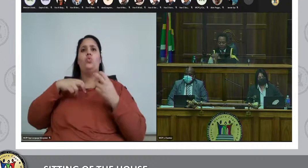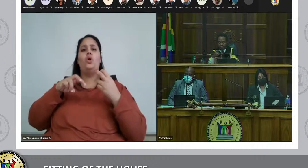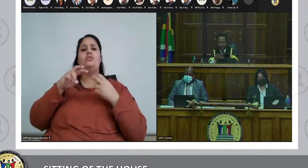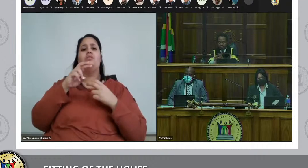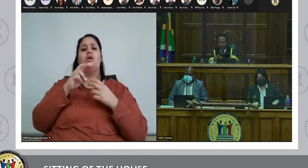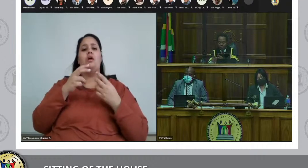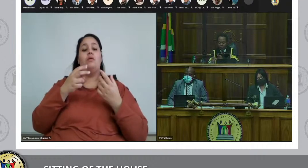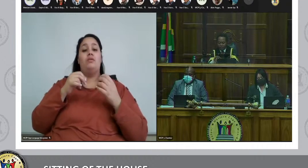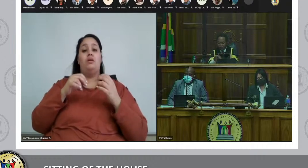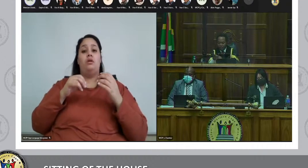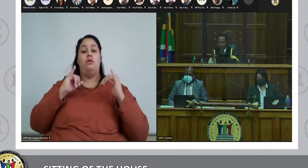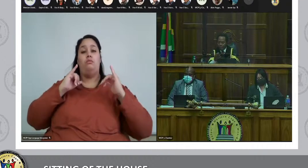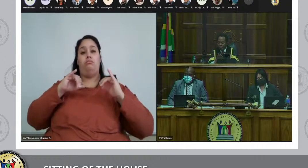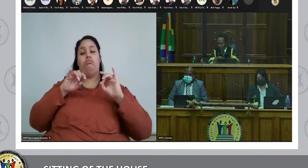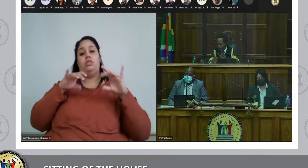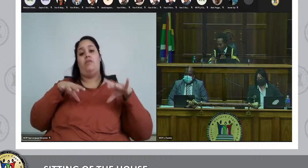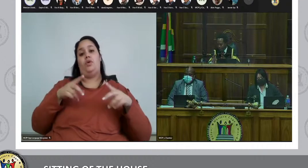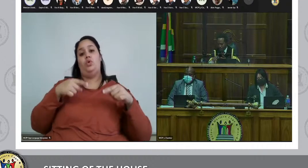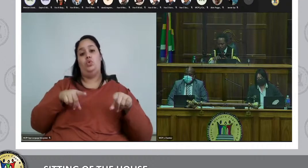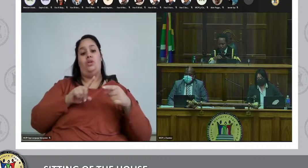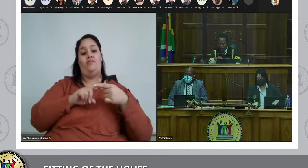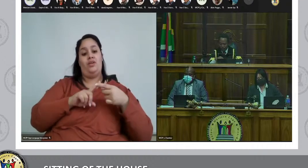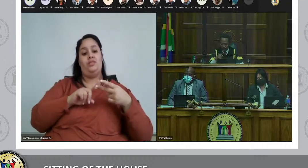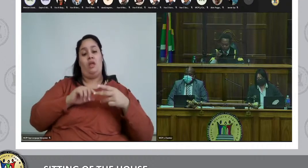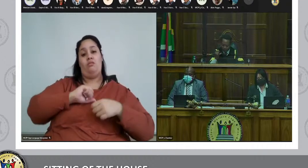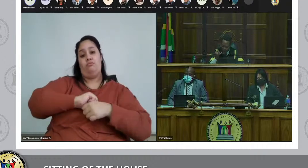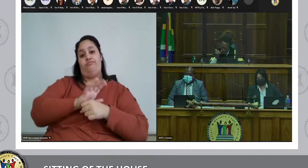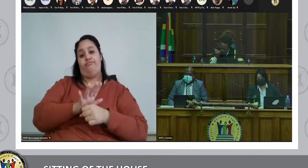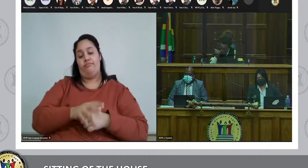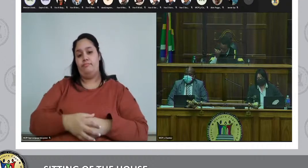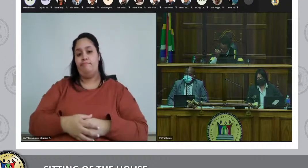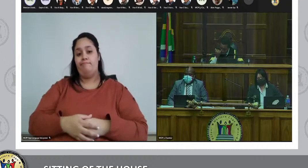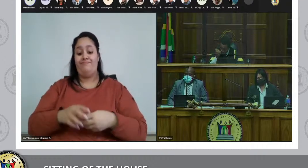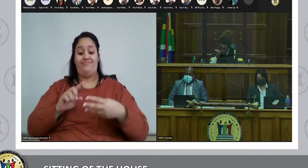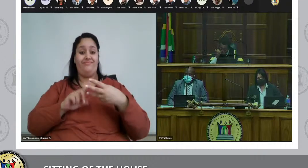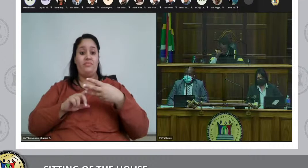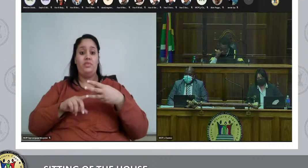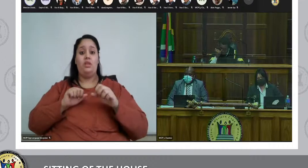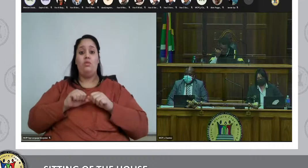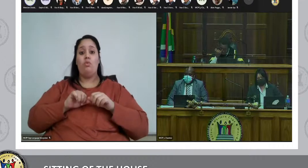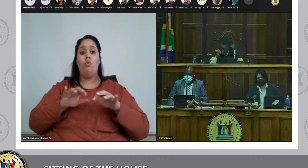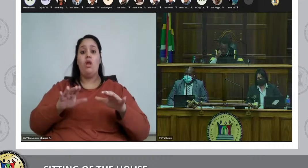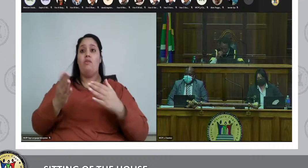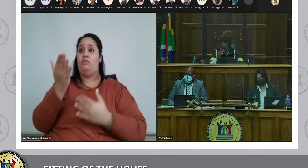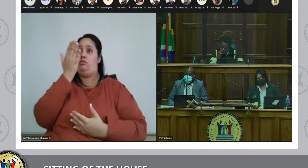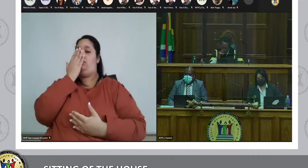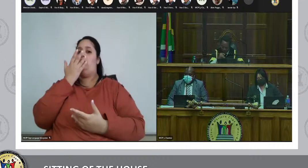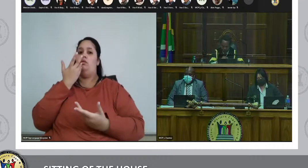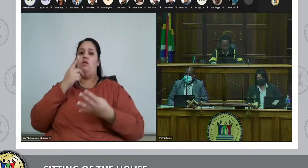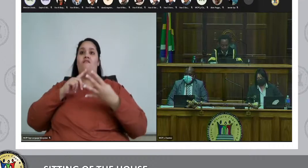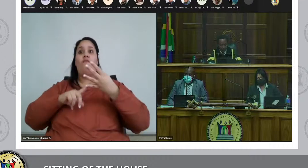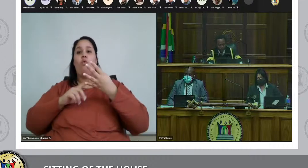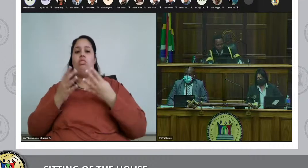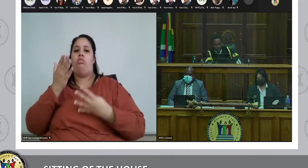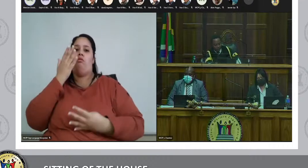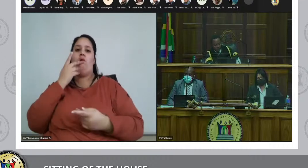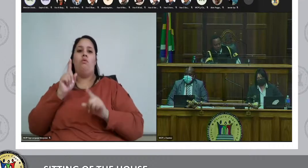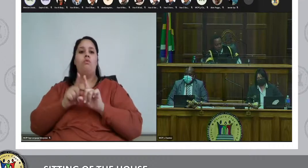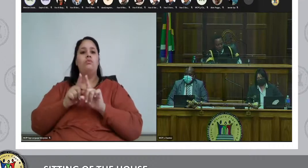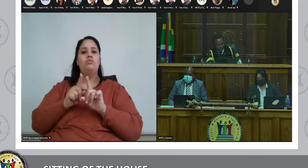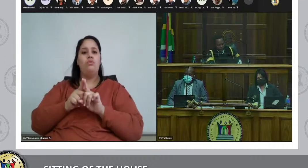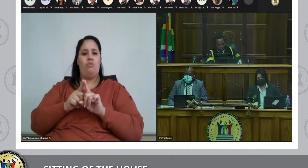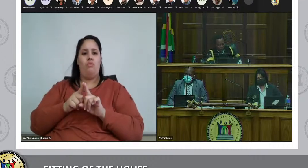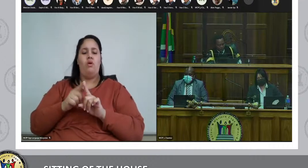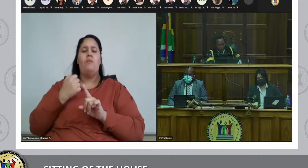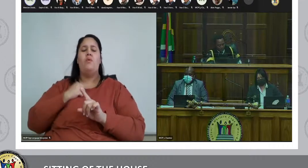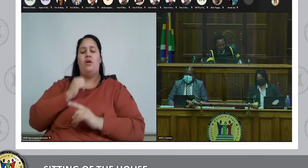when the first and second wave. Now a third wave is looming and they say possibly a fourth wave. What I want to know